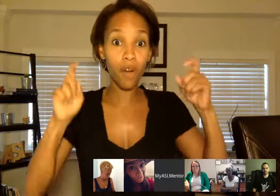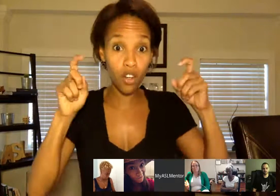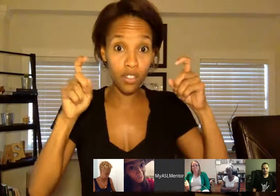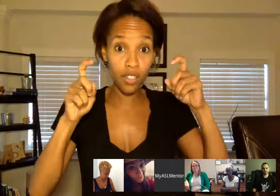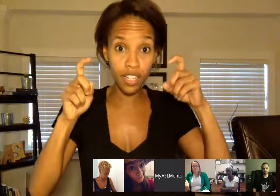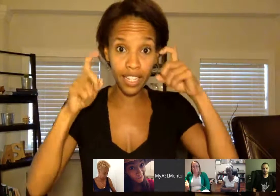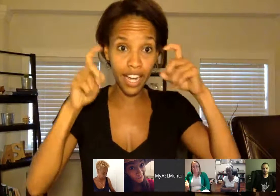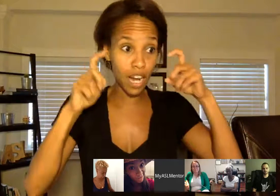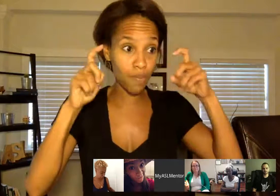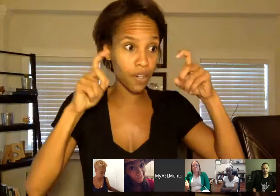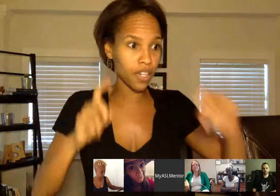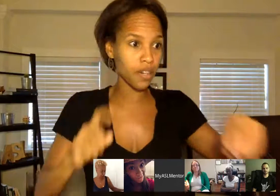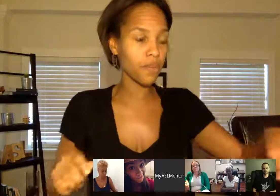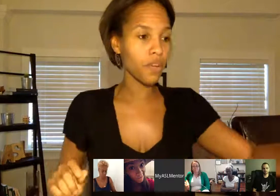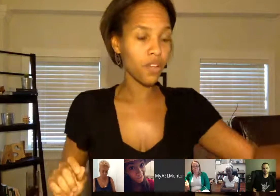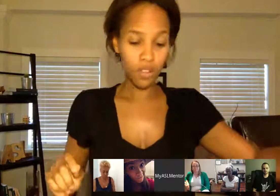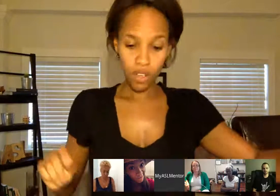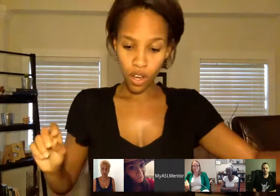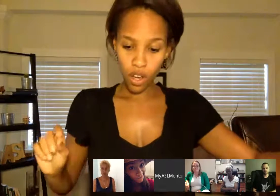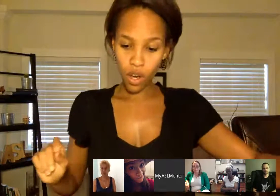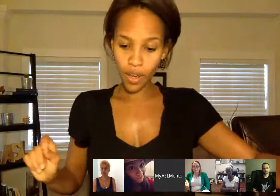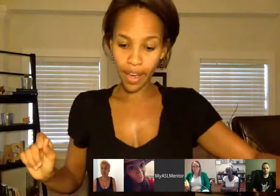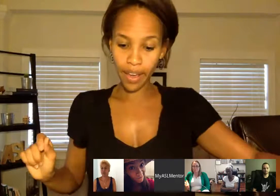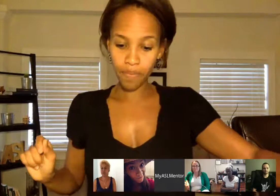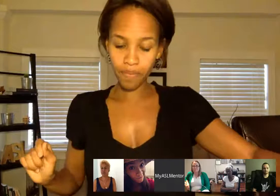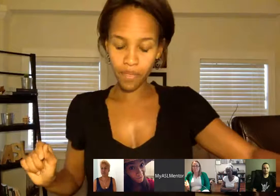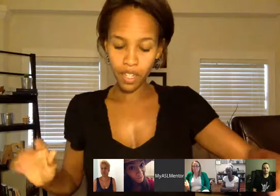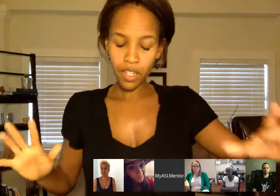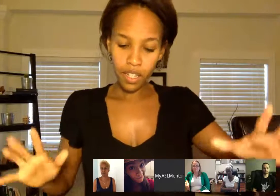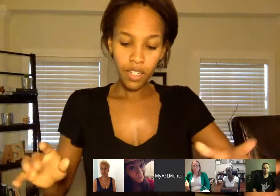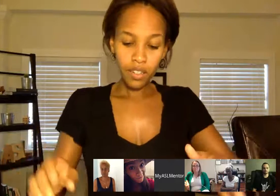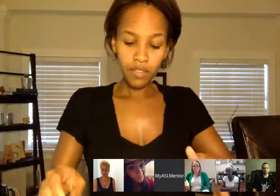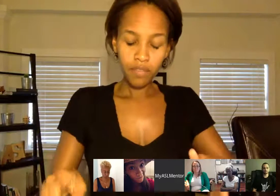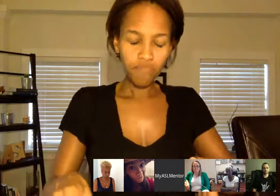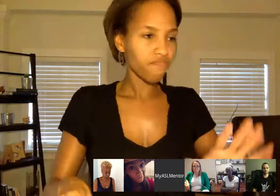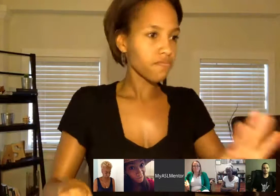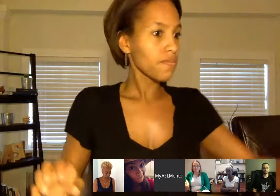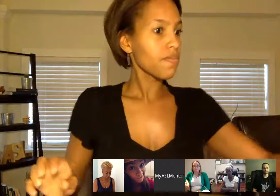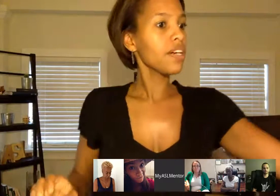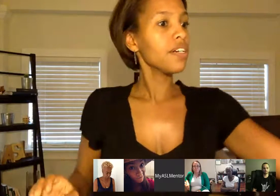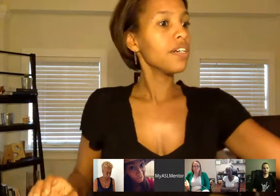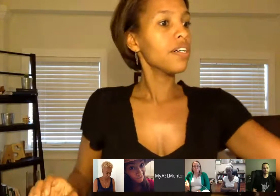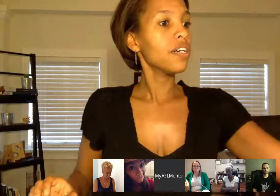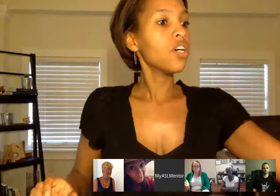okay, pause slightly, eyebrows up. Okay.